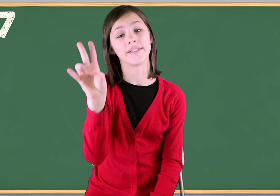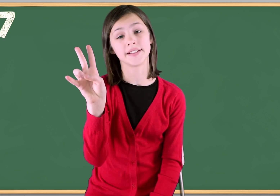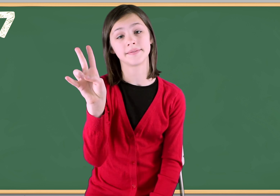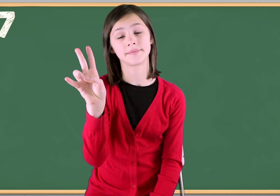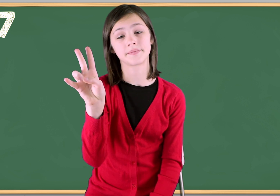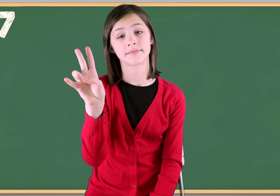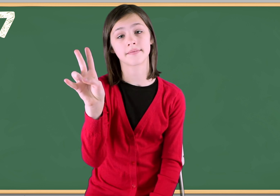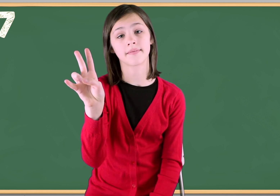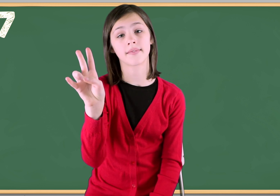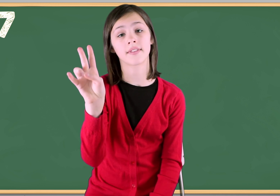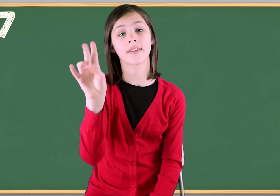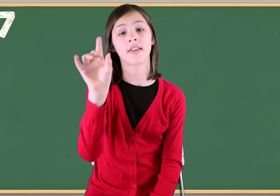87,